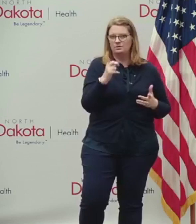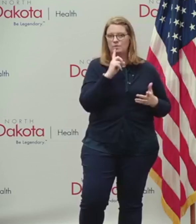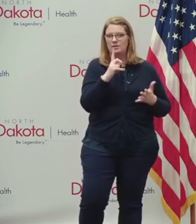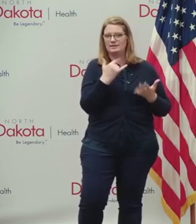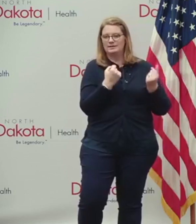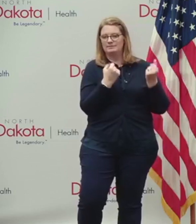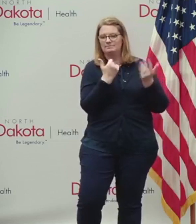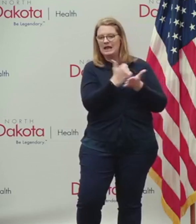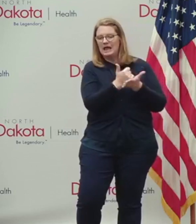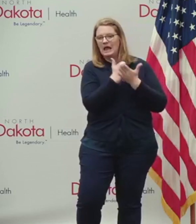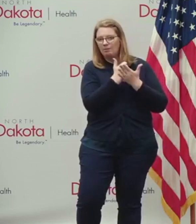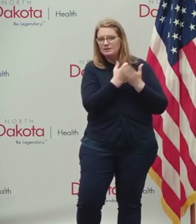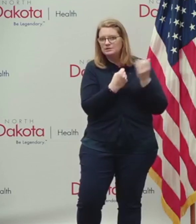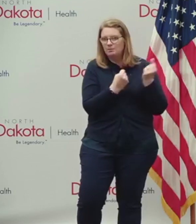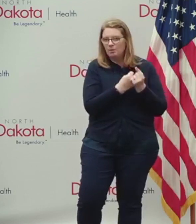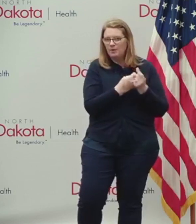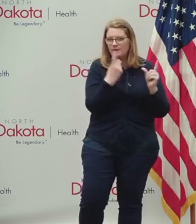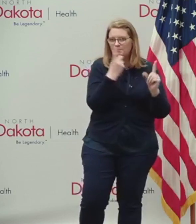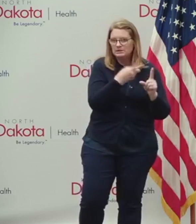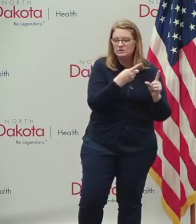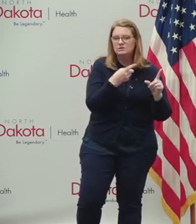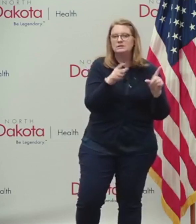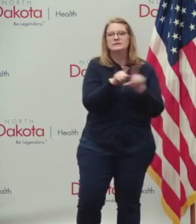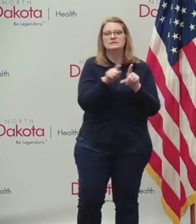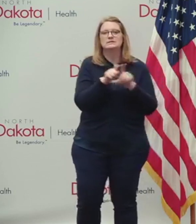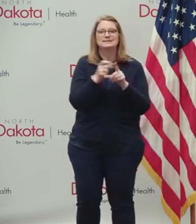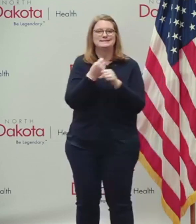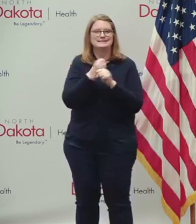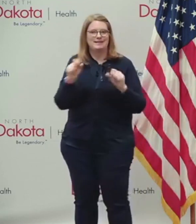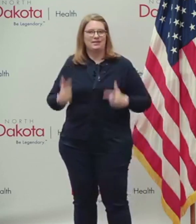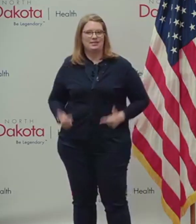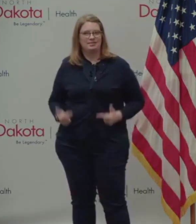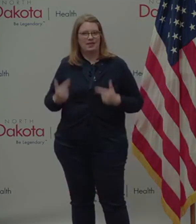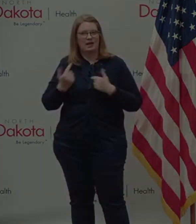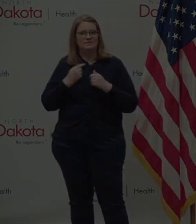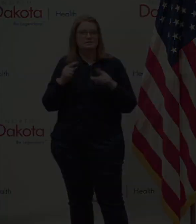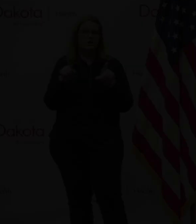support the mission we've had all along, which is saving lives and saving the livelihoods.